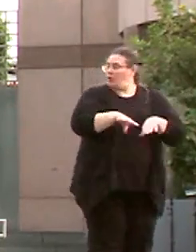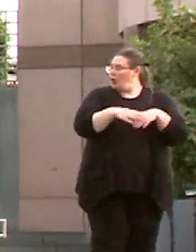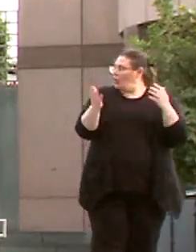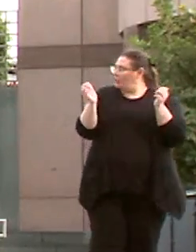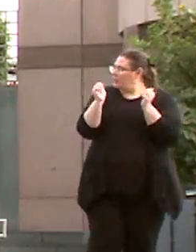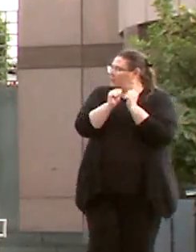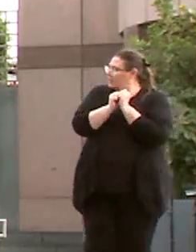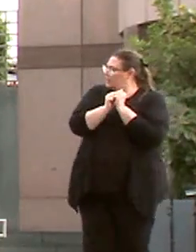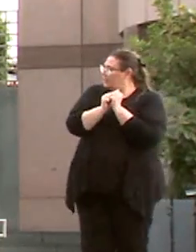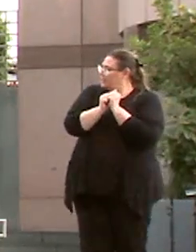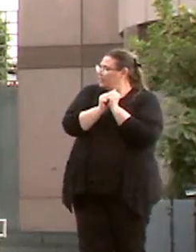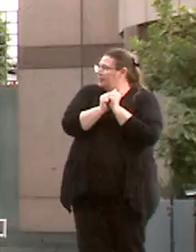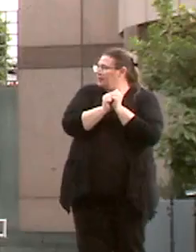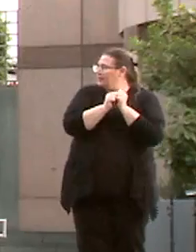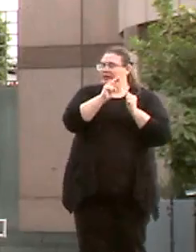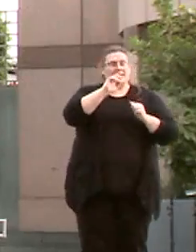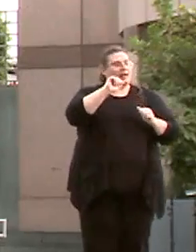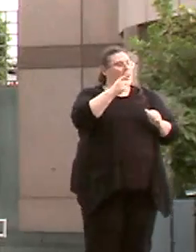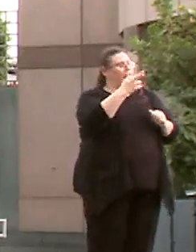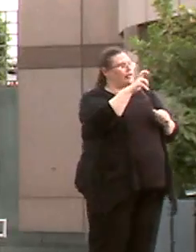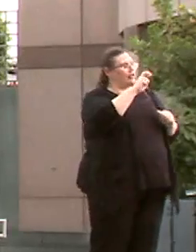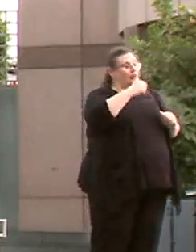with Nasreen.